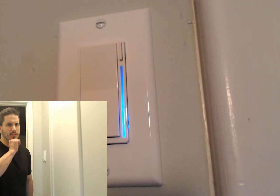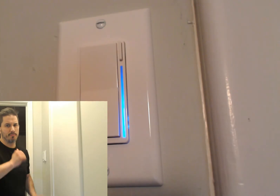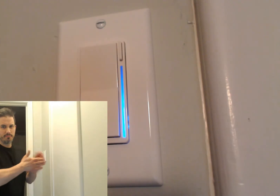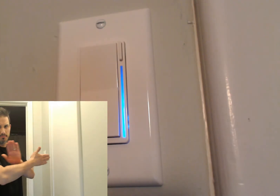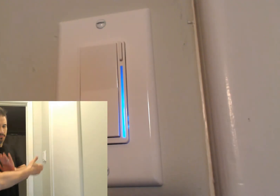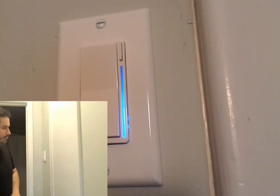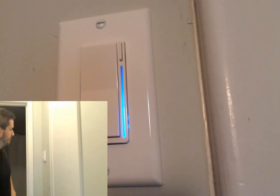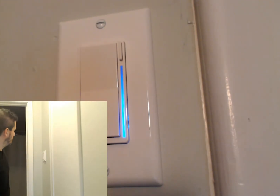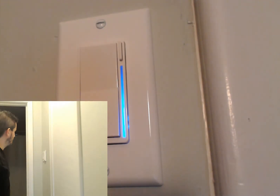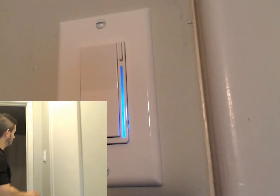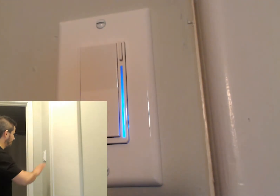And now the bathroom.